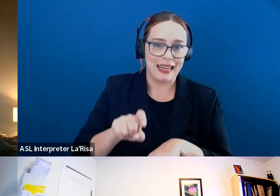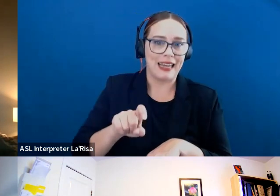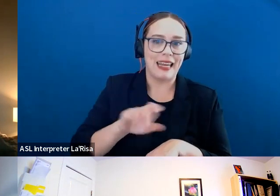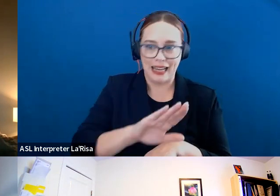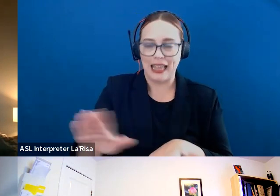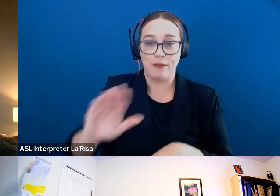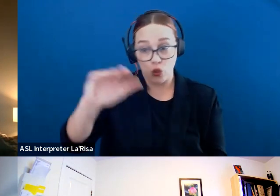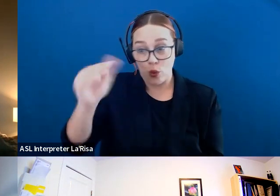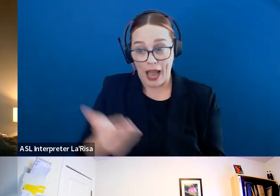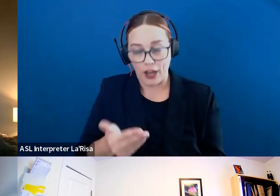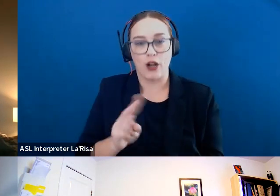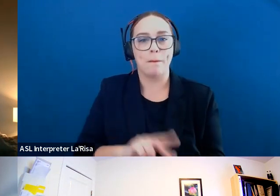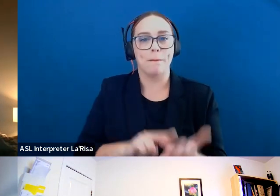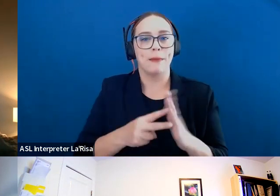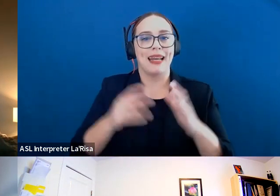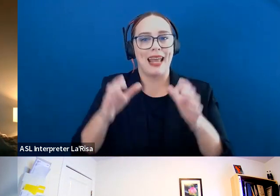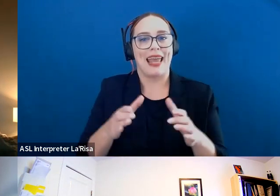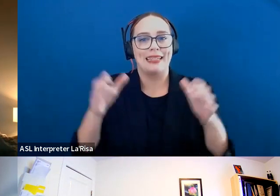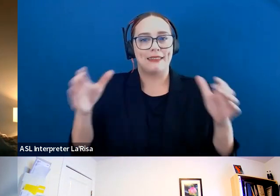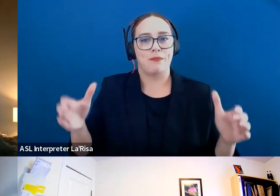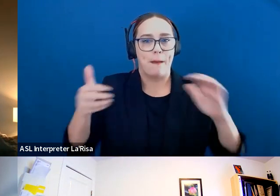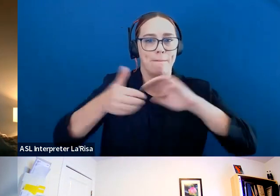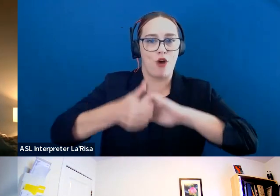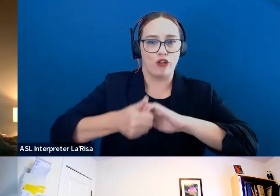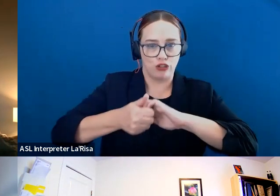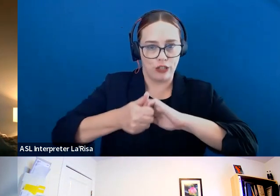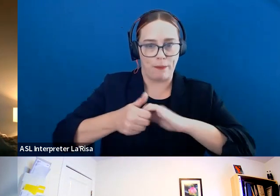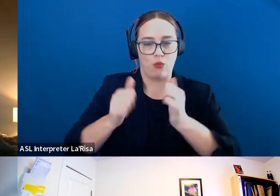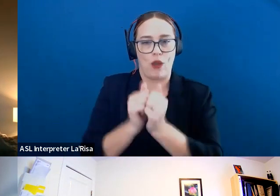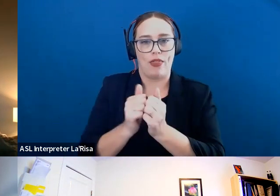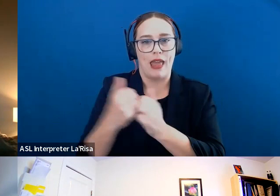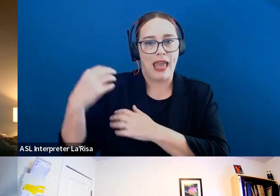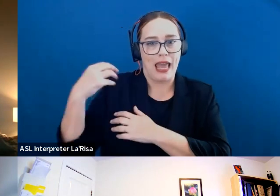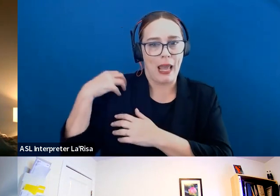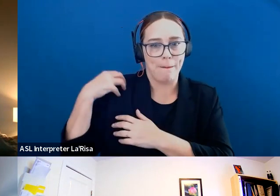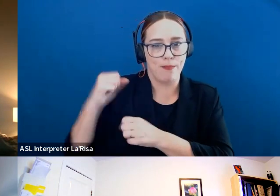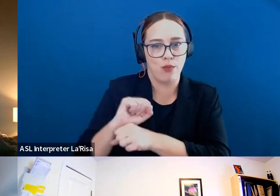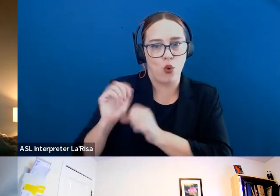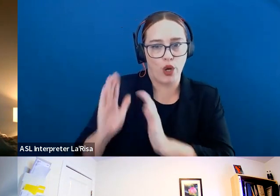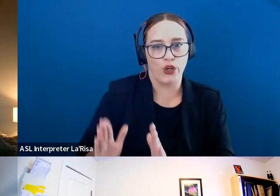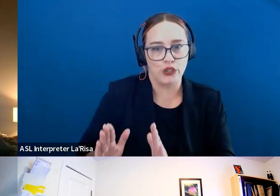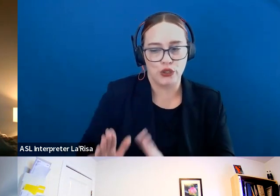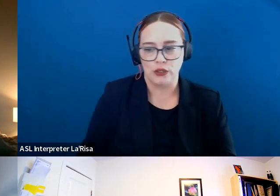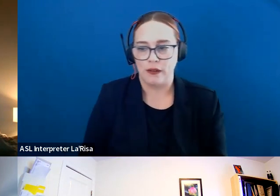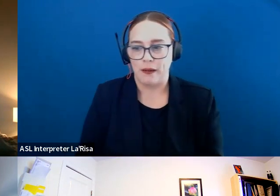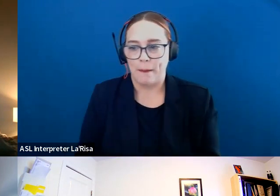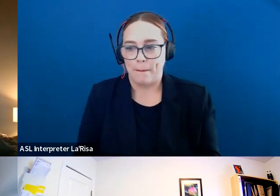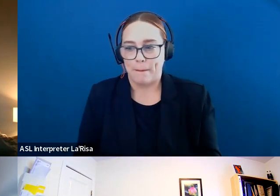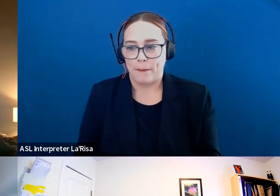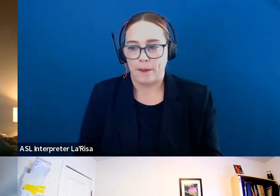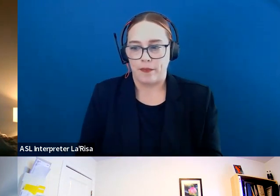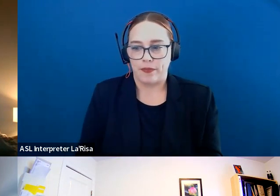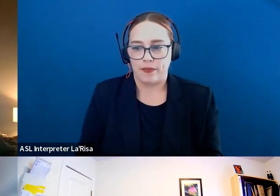to expand their partnerships with employers. So this is how it all comes together. You score your center, you identify